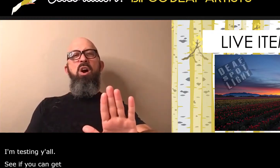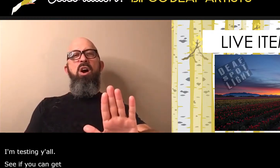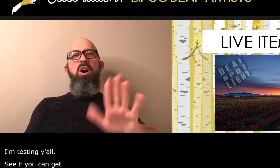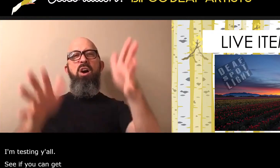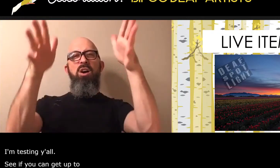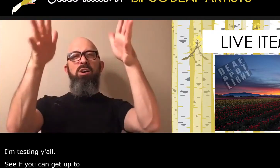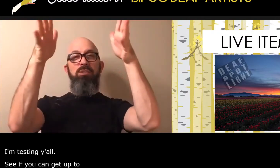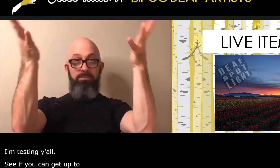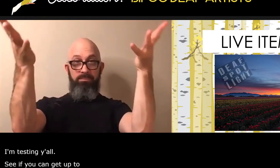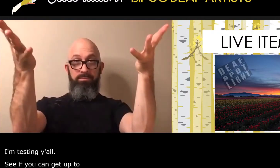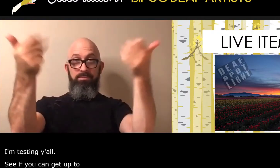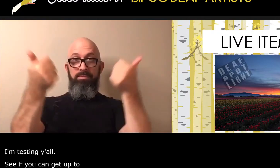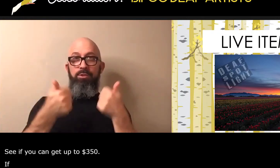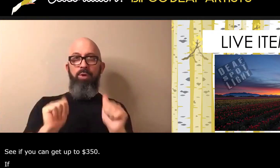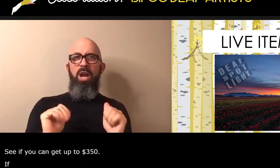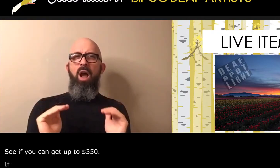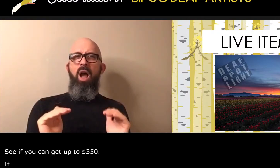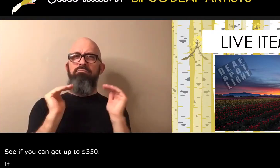you don't,